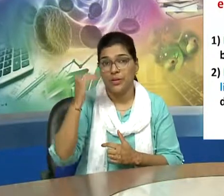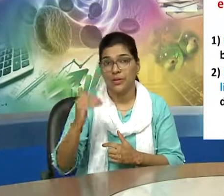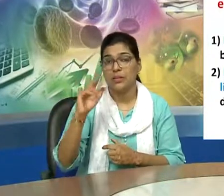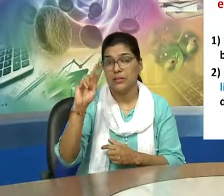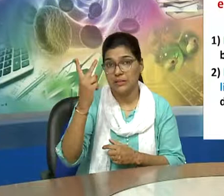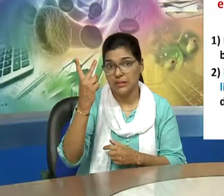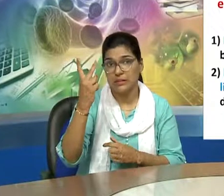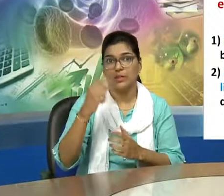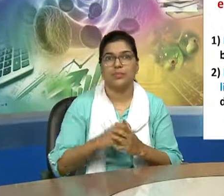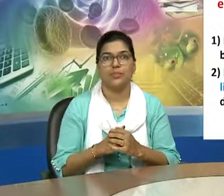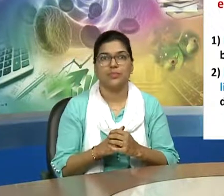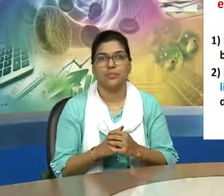industries are getting